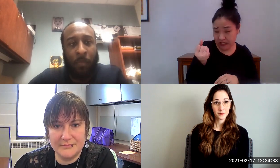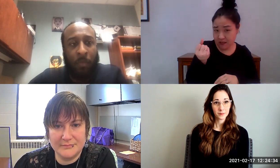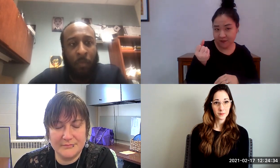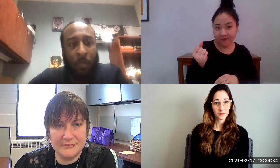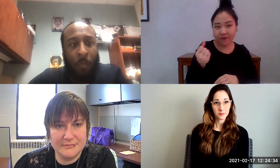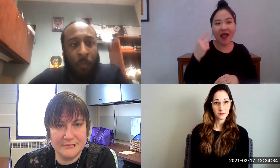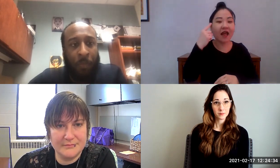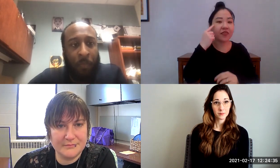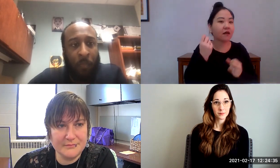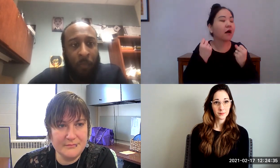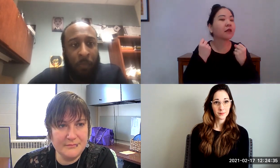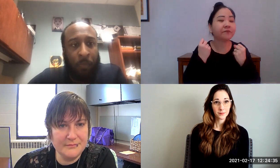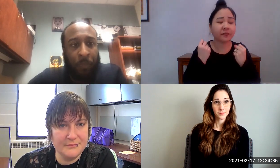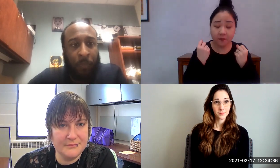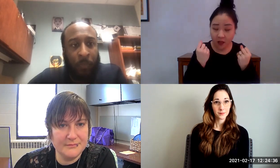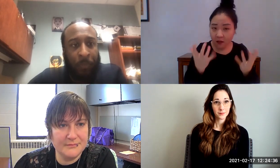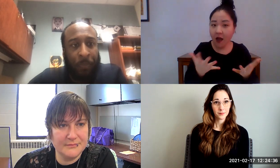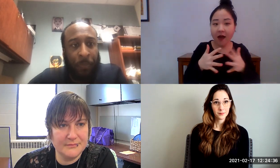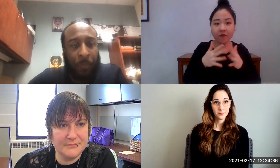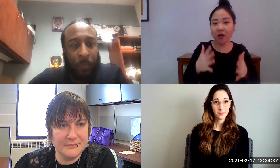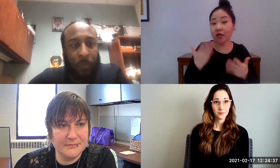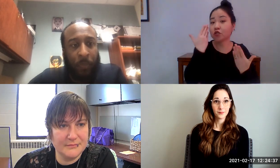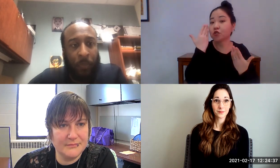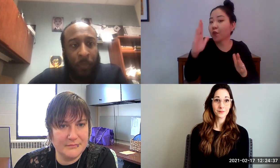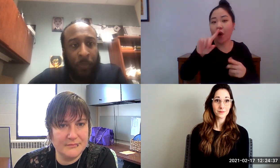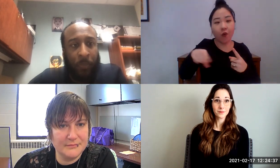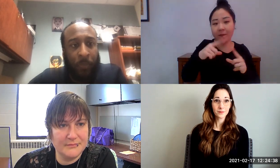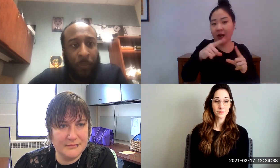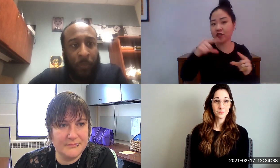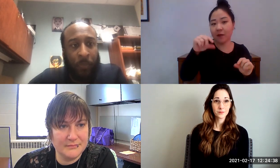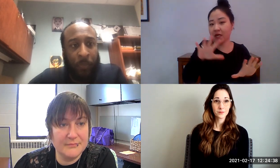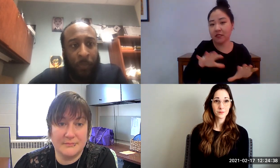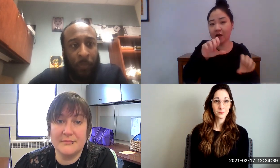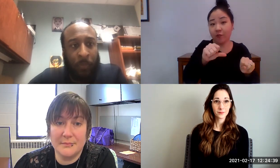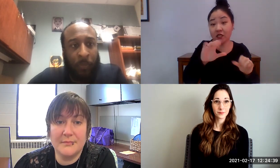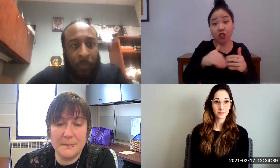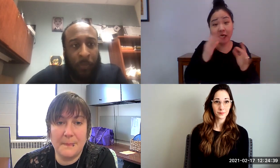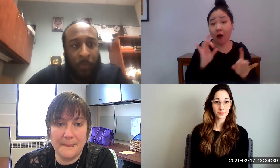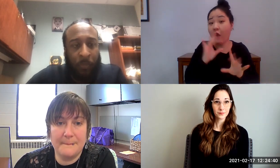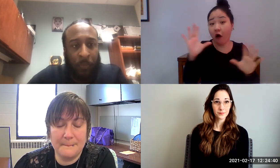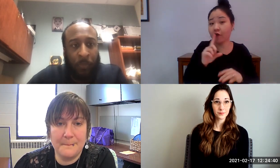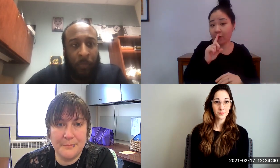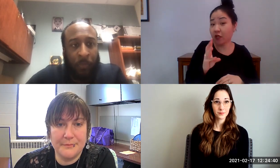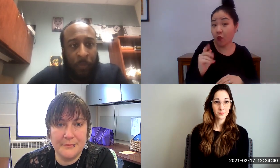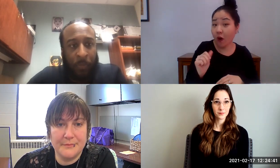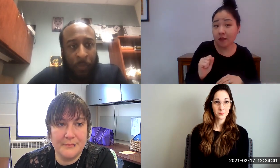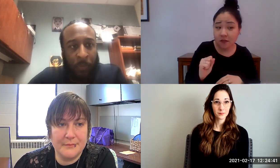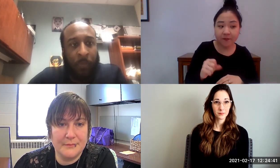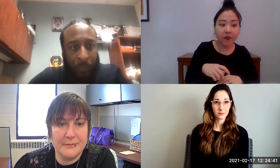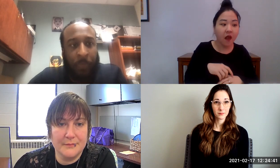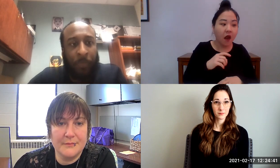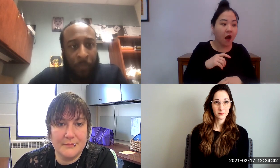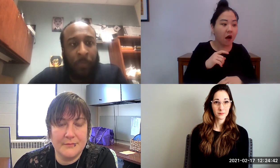50s. I think a lot of Americans don't know about the Japanese occupation and how awful it really